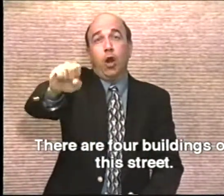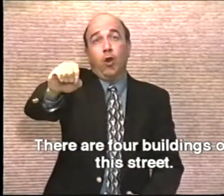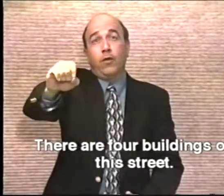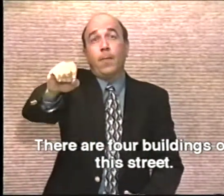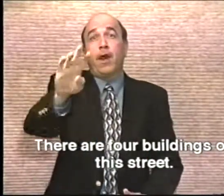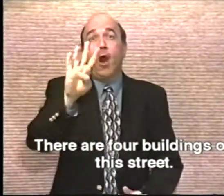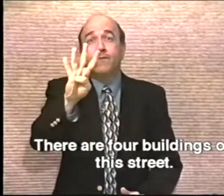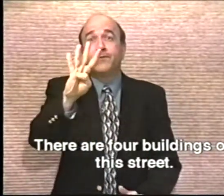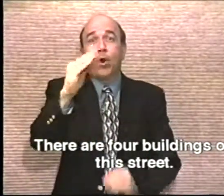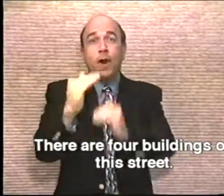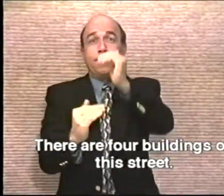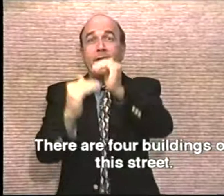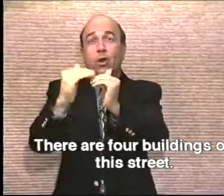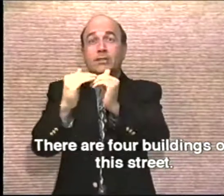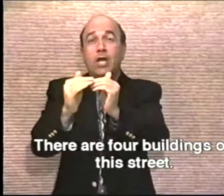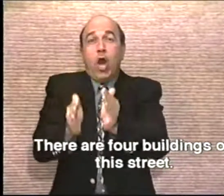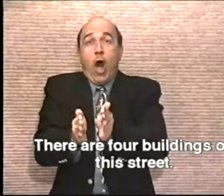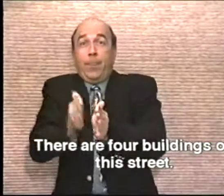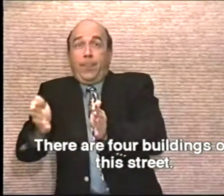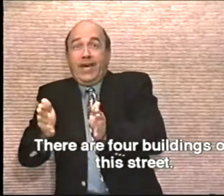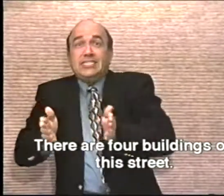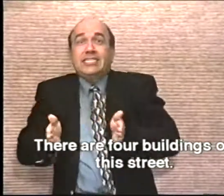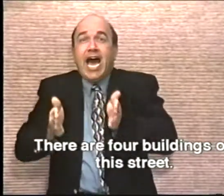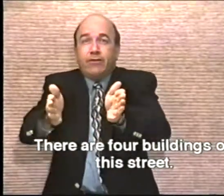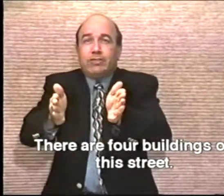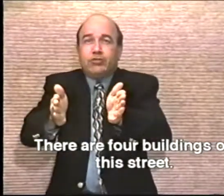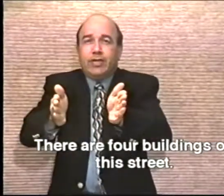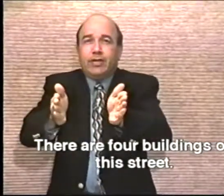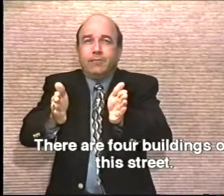So there are 4 buildings on this side of the street.